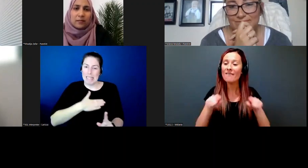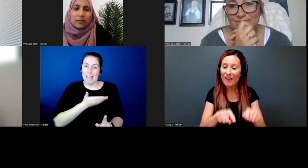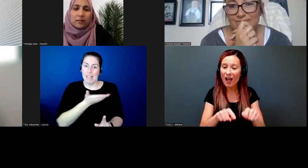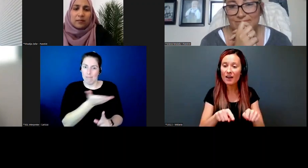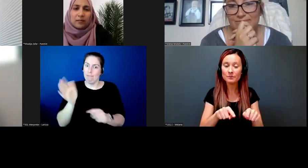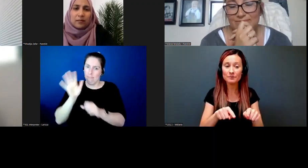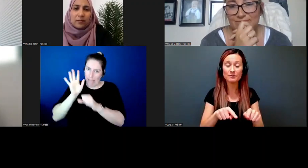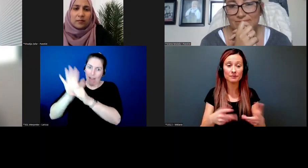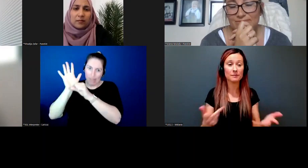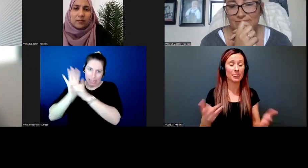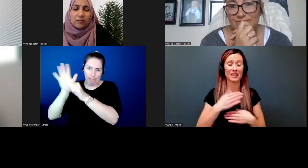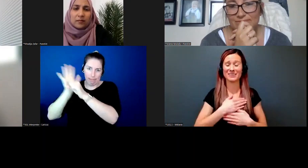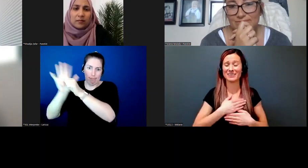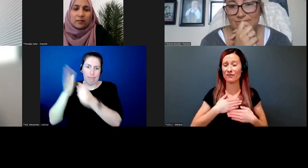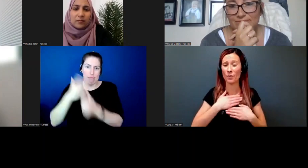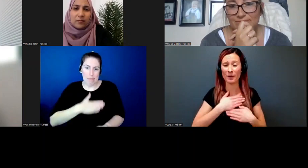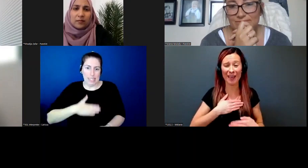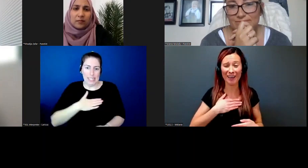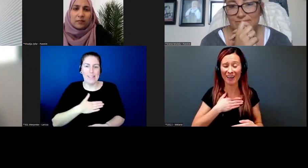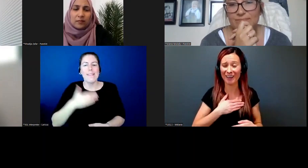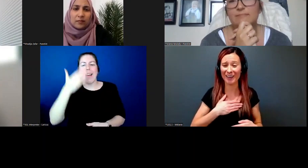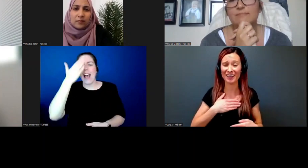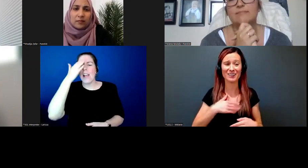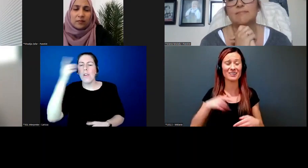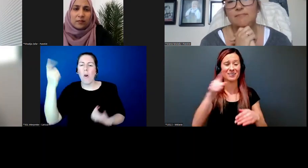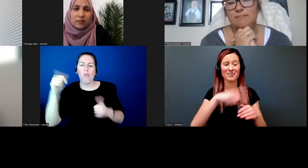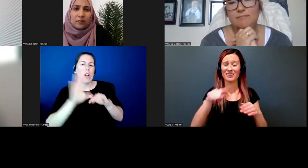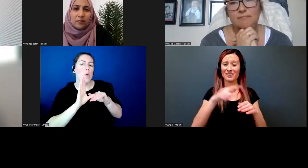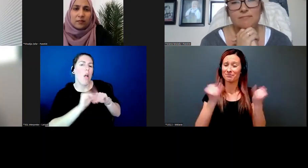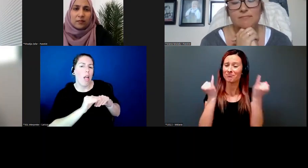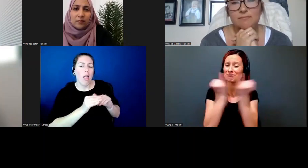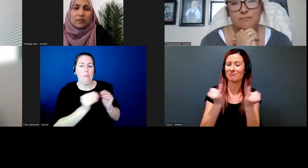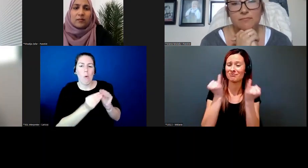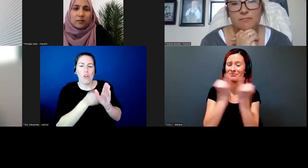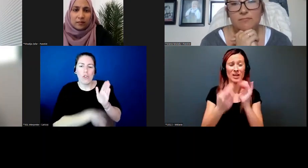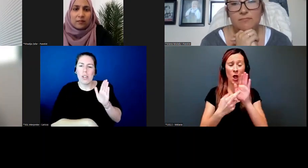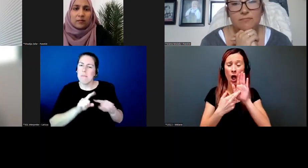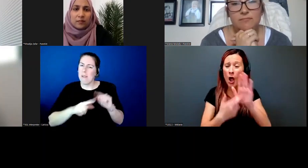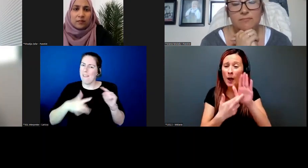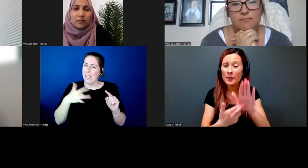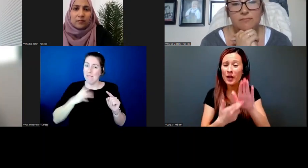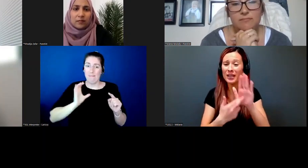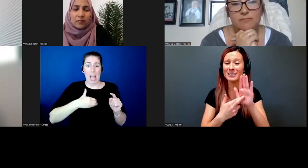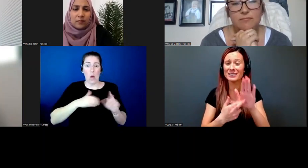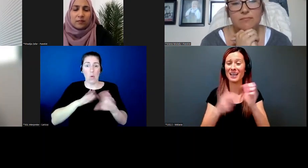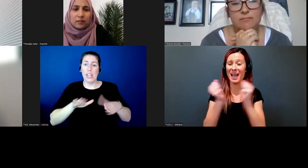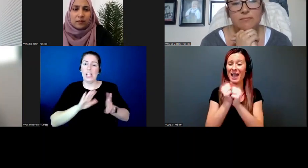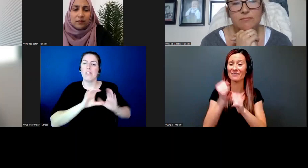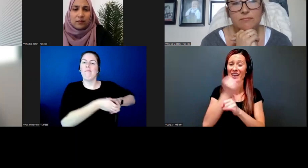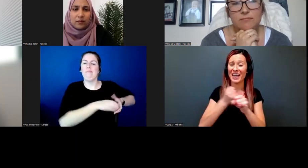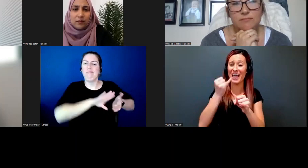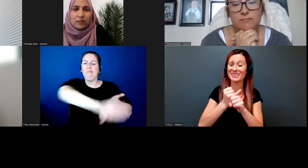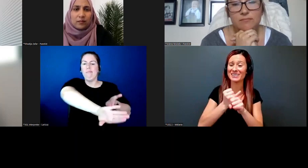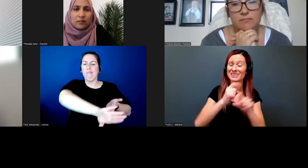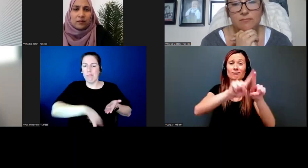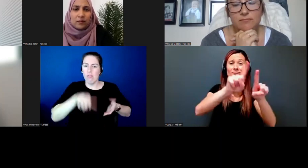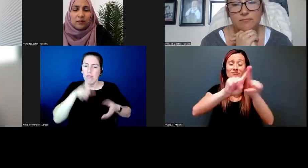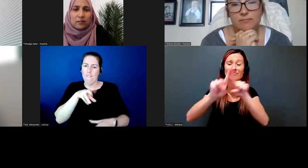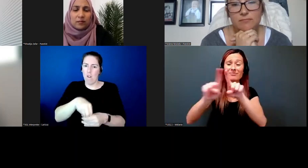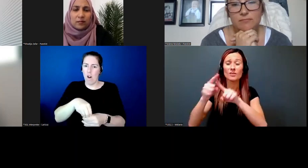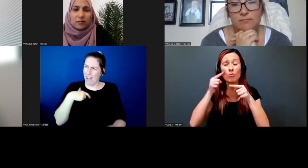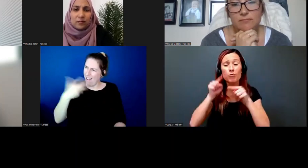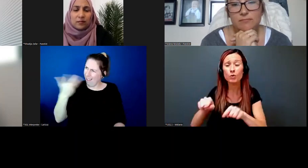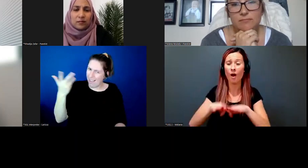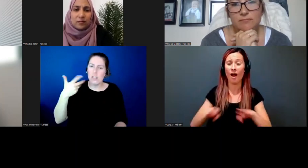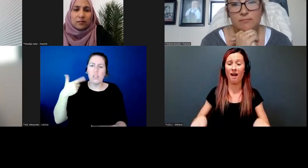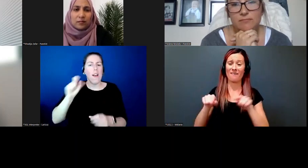They're trying to make this cheap, but what we are saying is marginalization of our children. So please let us be an advocate for our kids in this childcare.